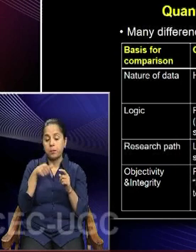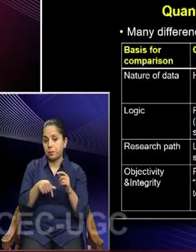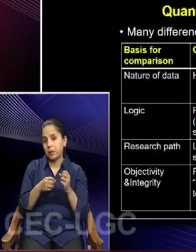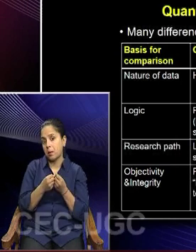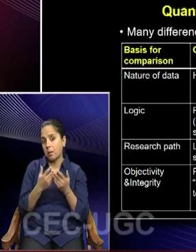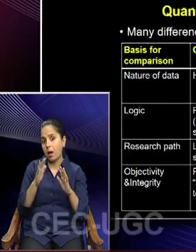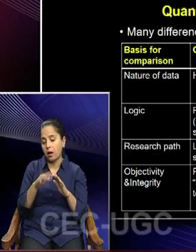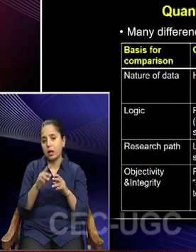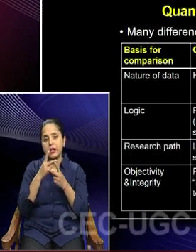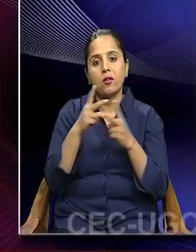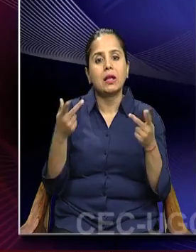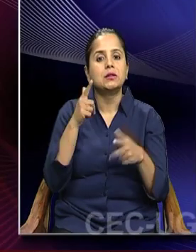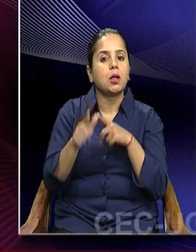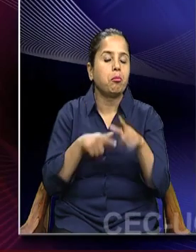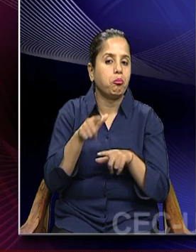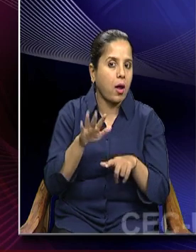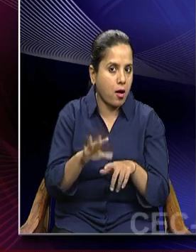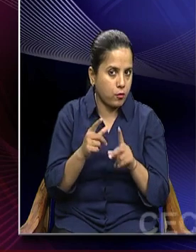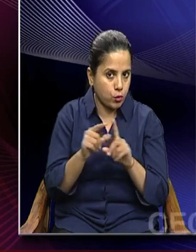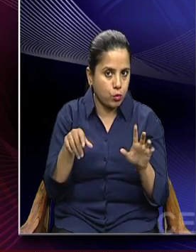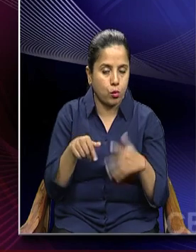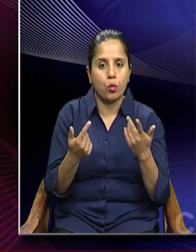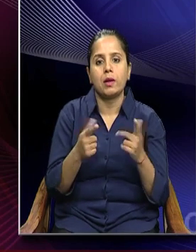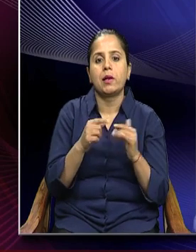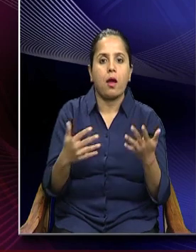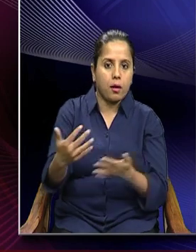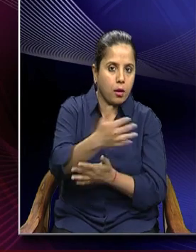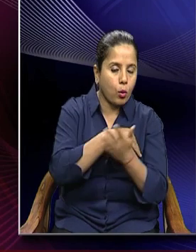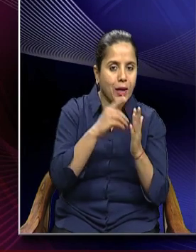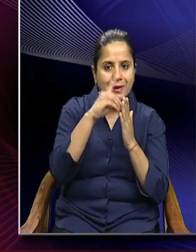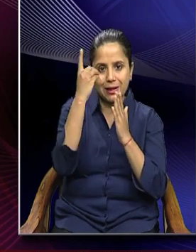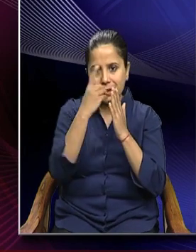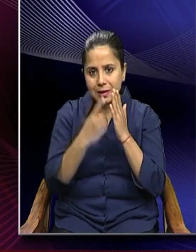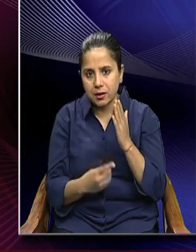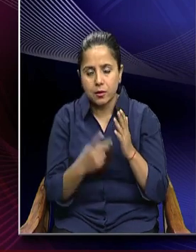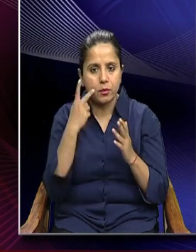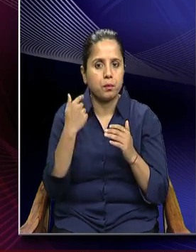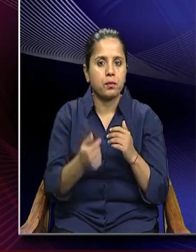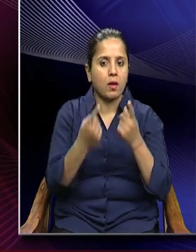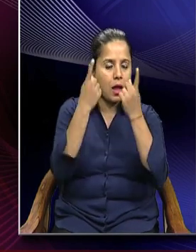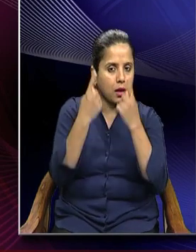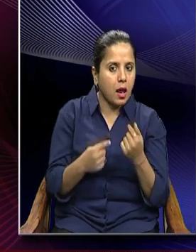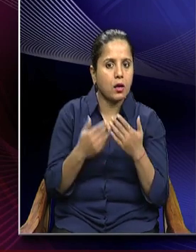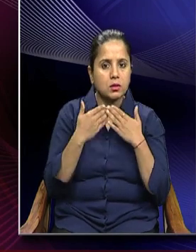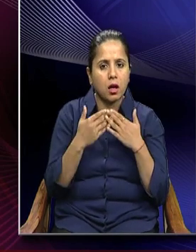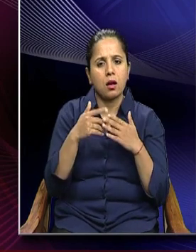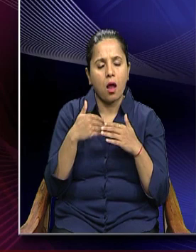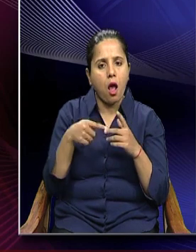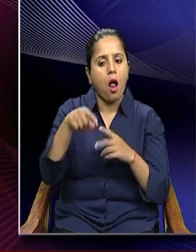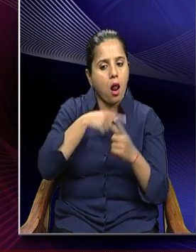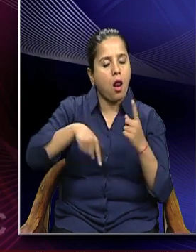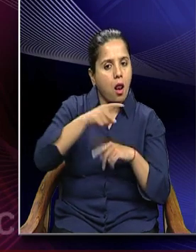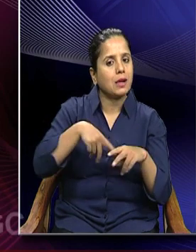different among different steps, like you are collecting data or design of the study, analysis of the study. So, you keep moving back and